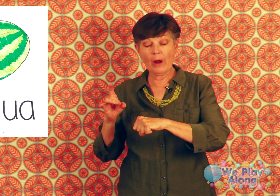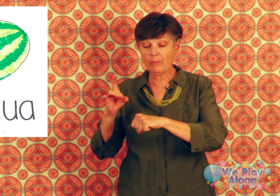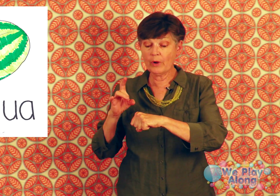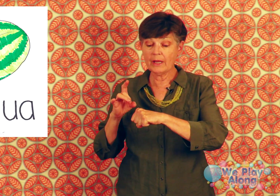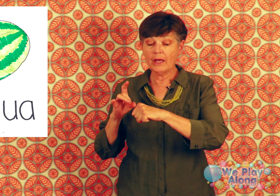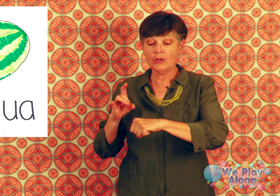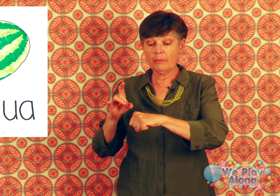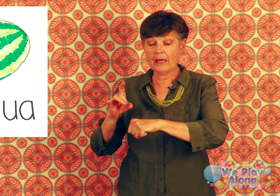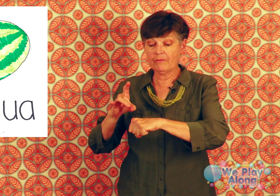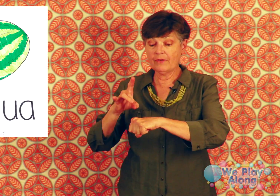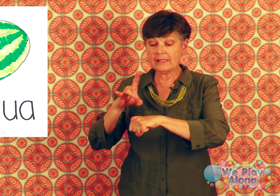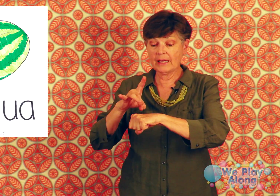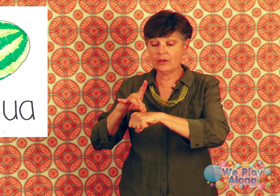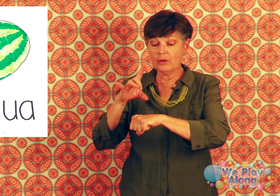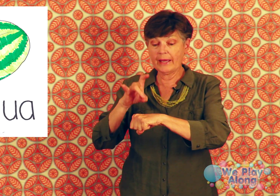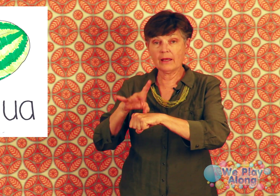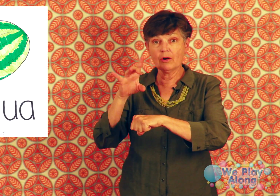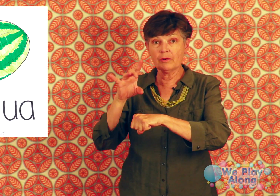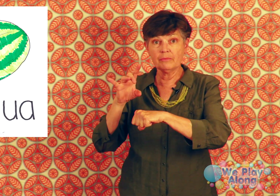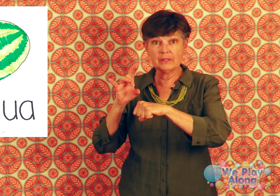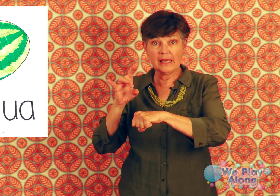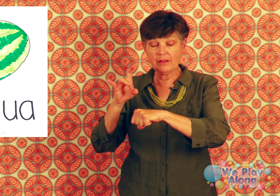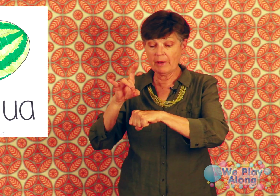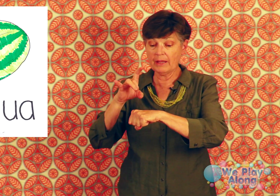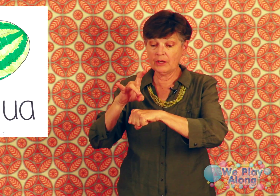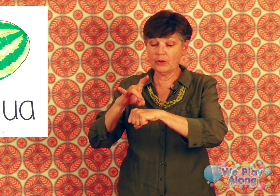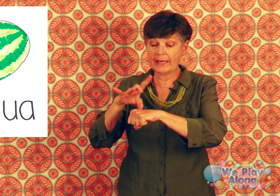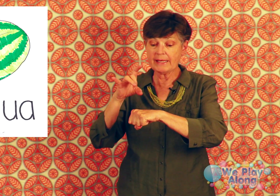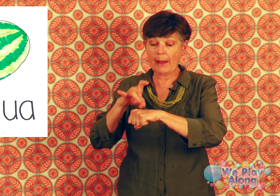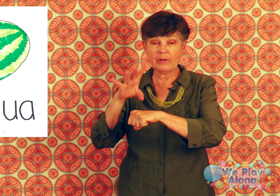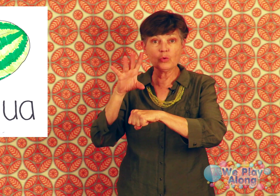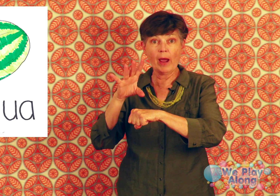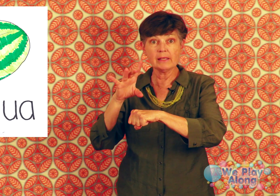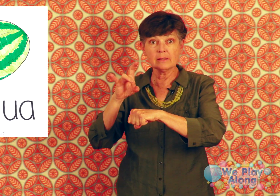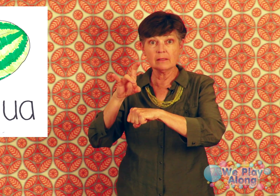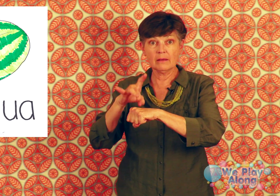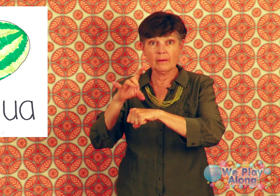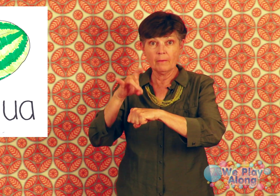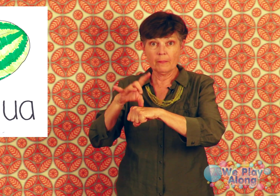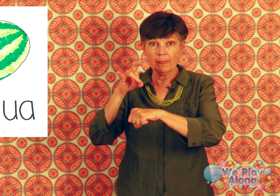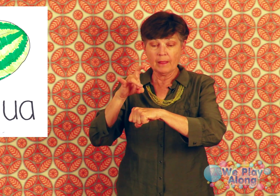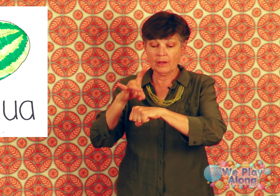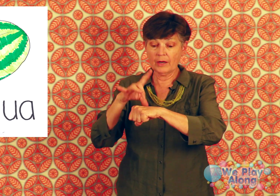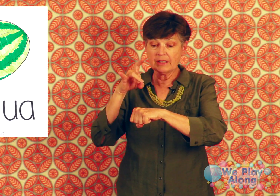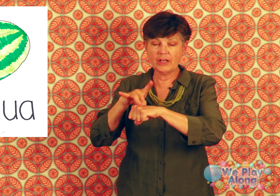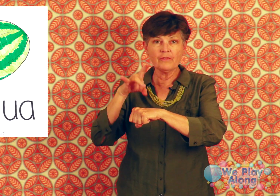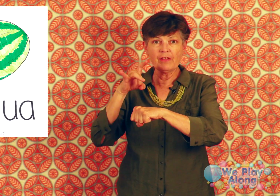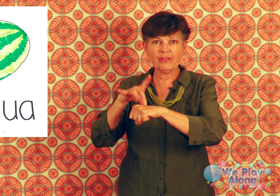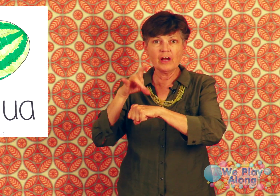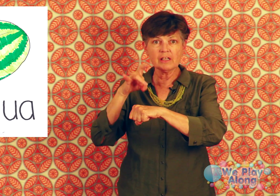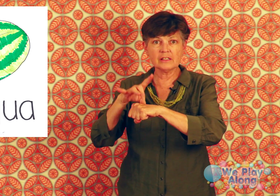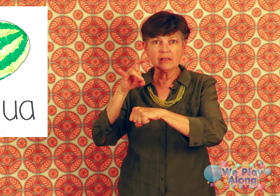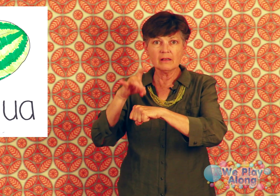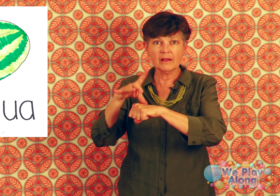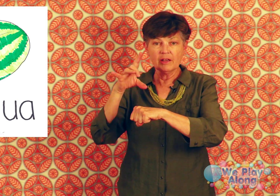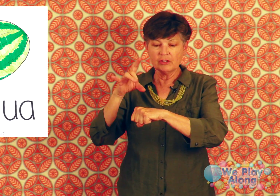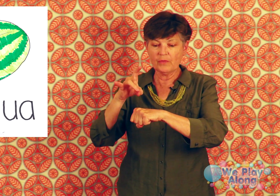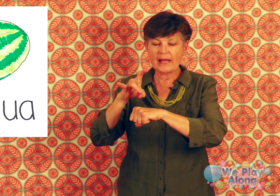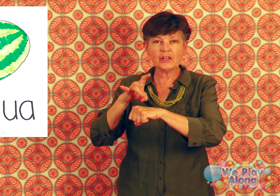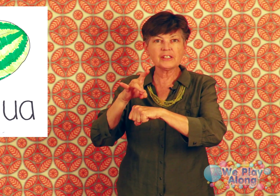ripe one, you make a fist and you take the melon and you tap it twice. You like to hear if it thunks. So that's our